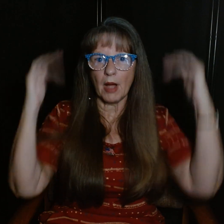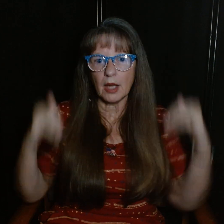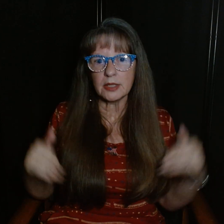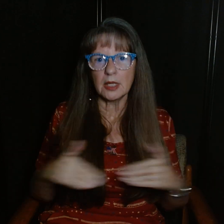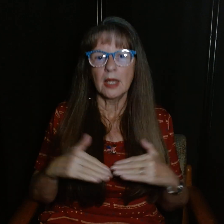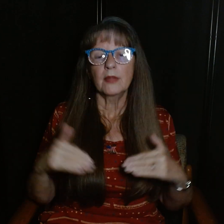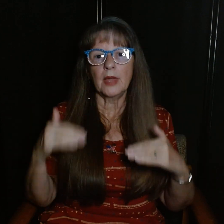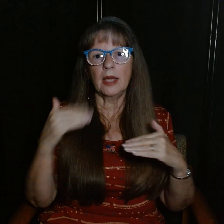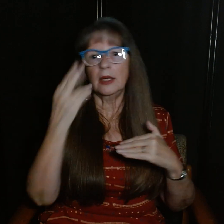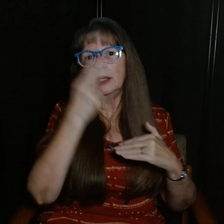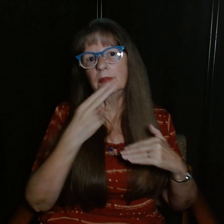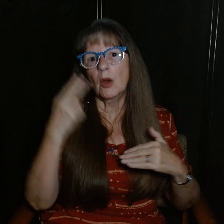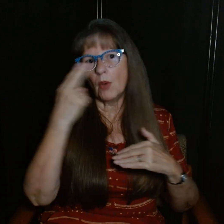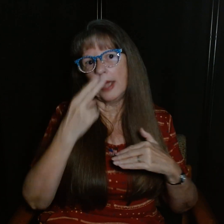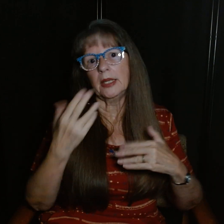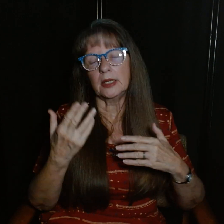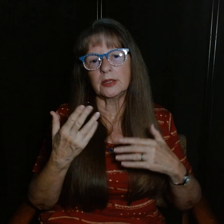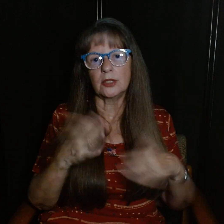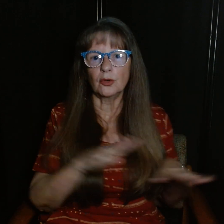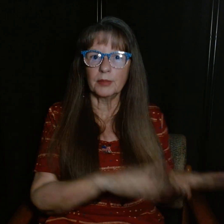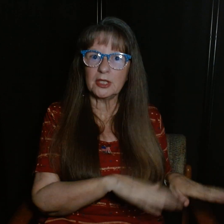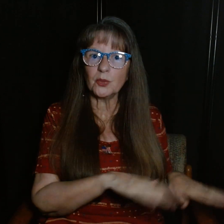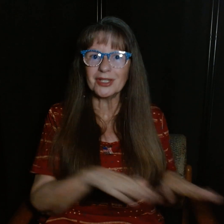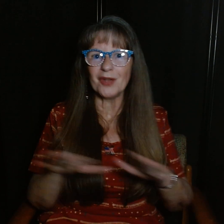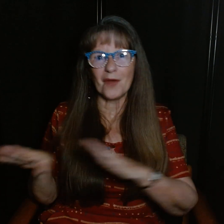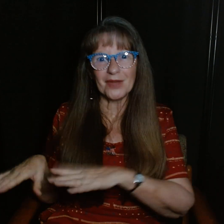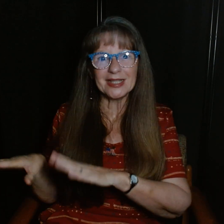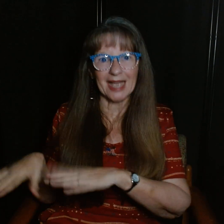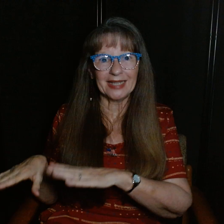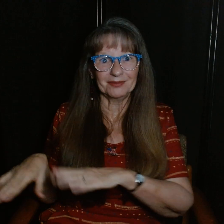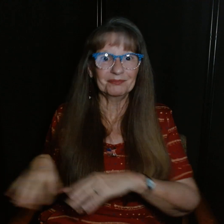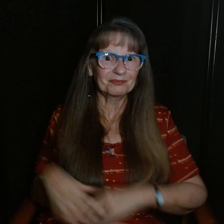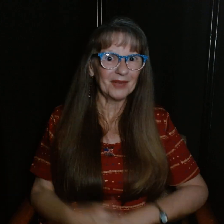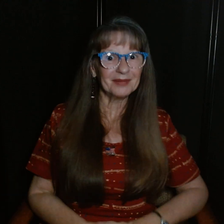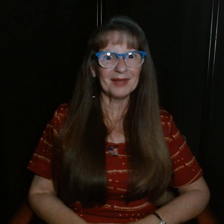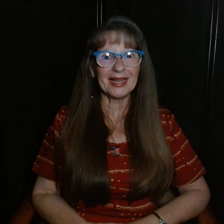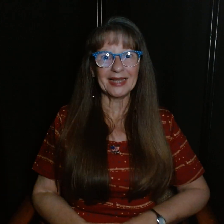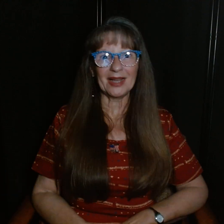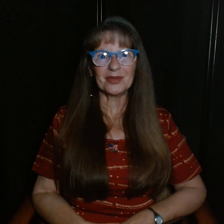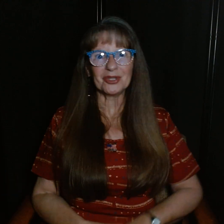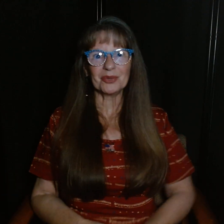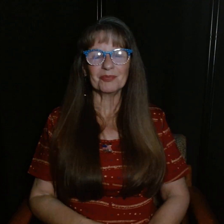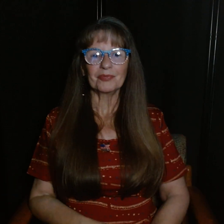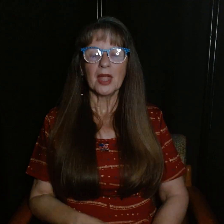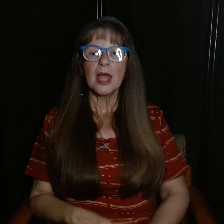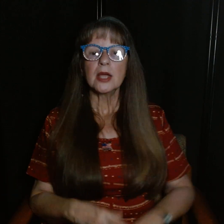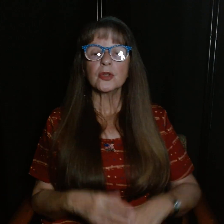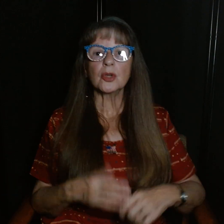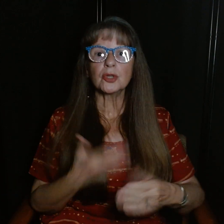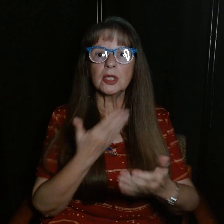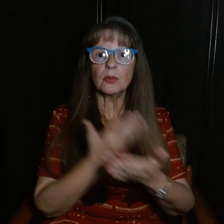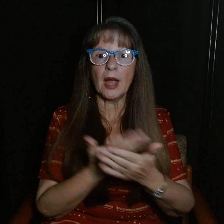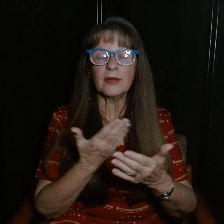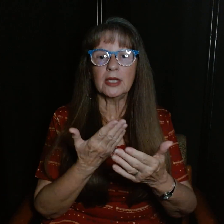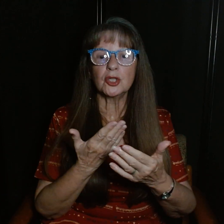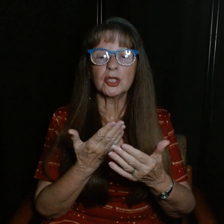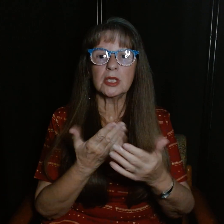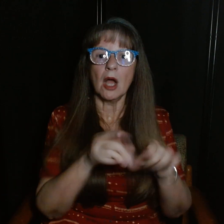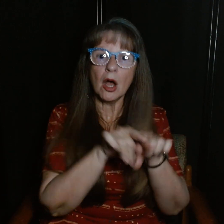box that Hawaii is easier. But this one's a fun sign, right? I like that one too. So she arrived, and she